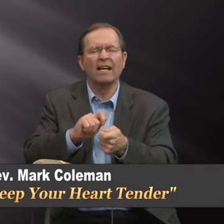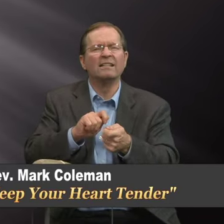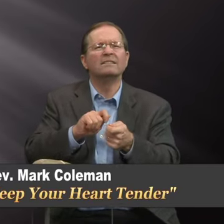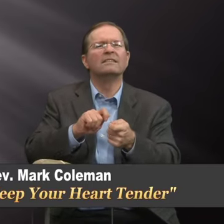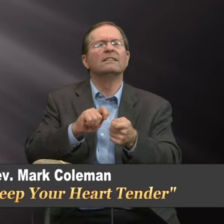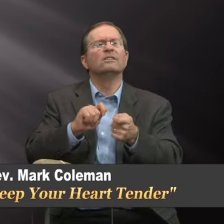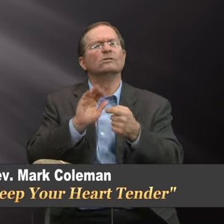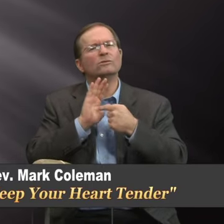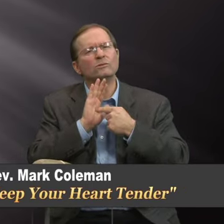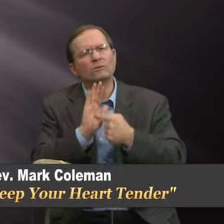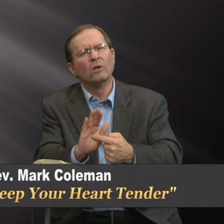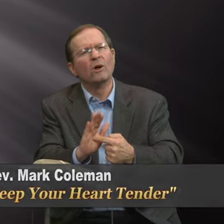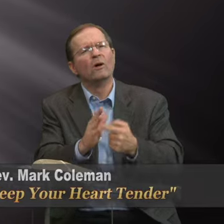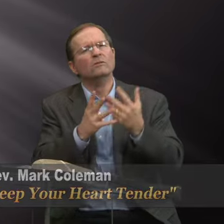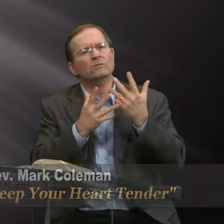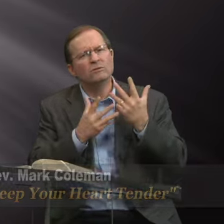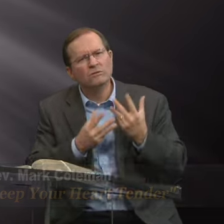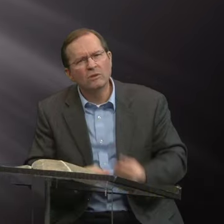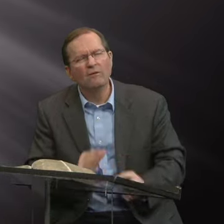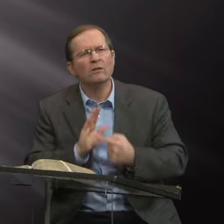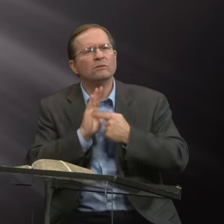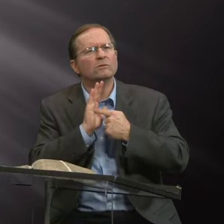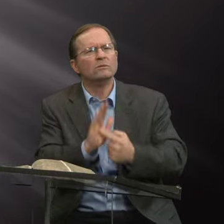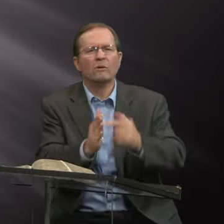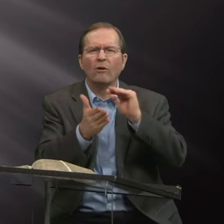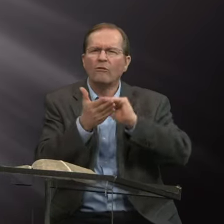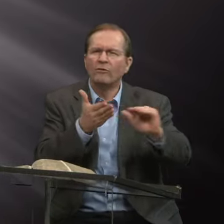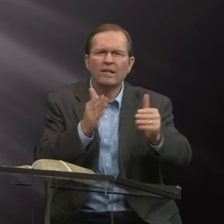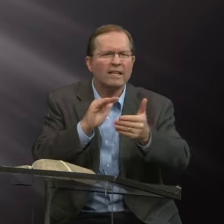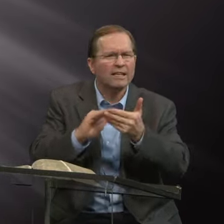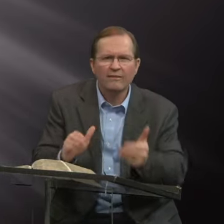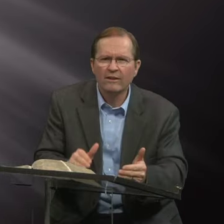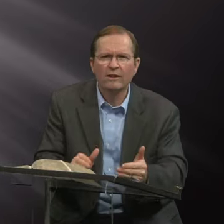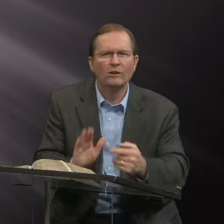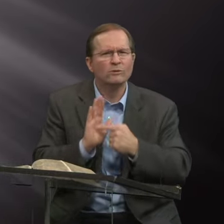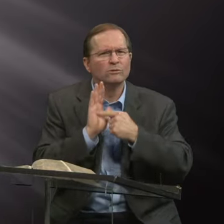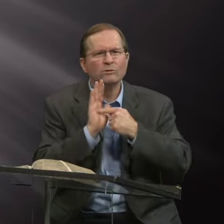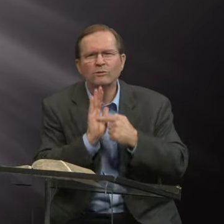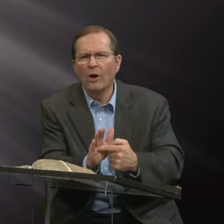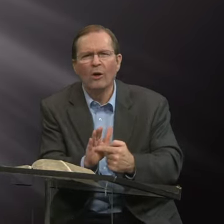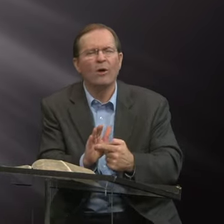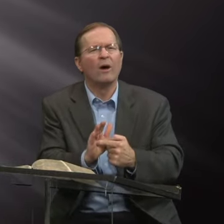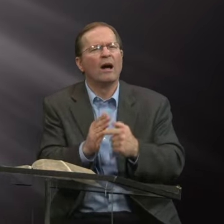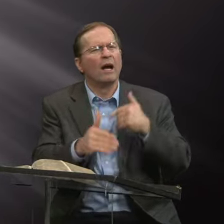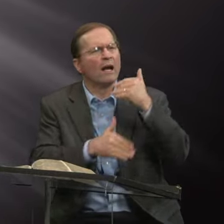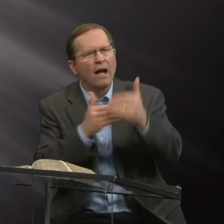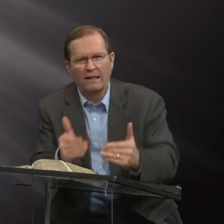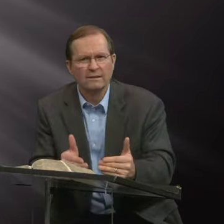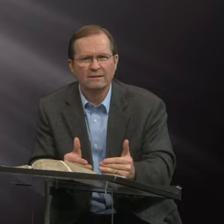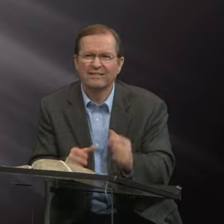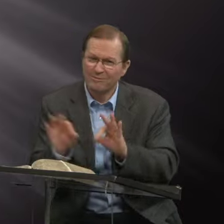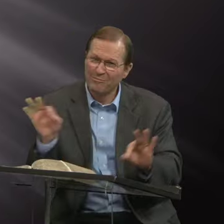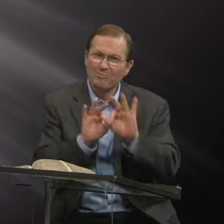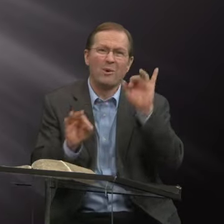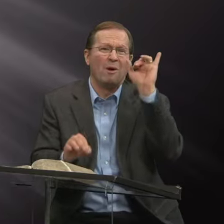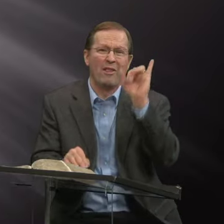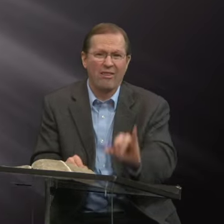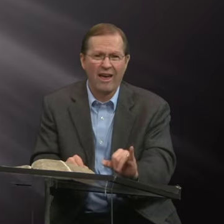stabbing people in the back, but show a change in your heart that is soft and tender, willing to forgive, willing to be